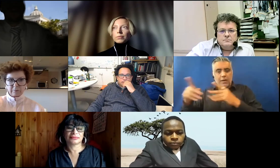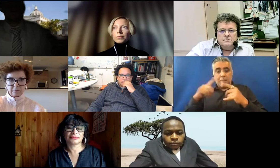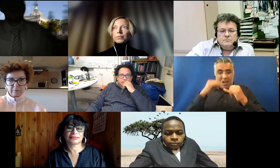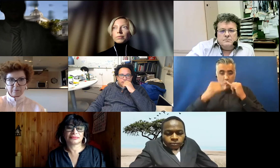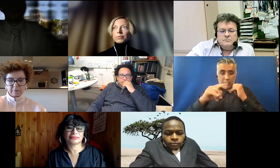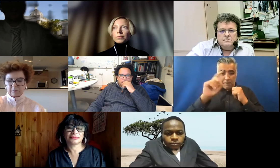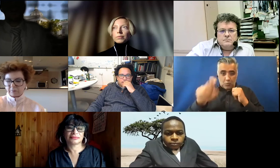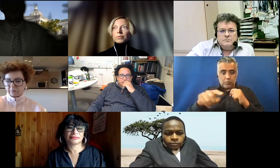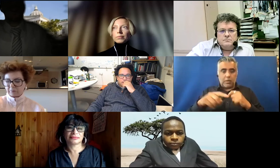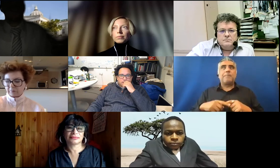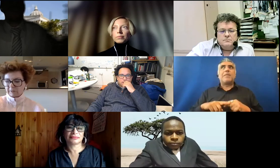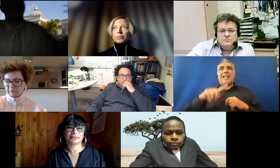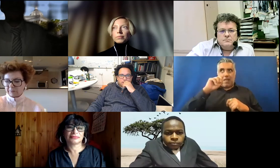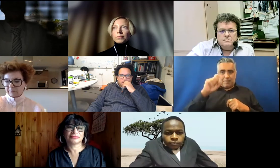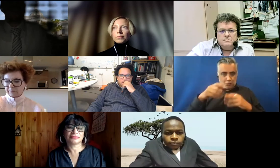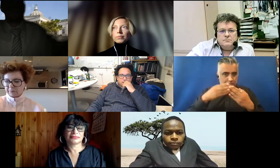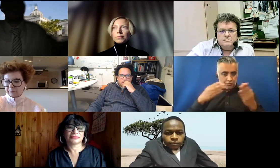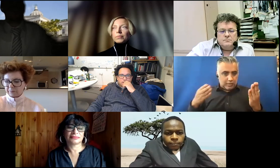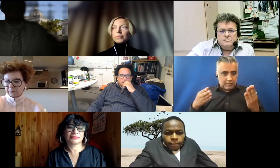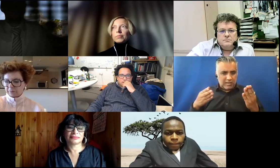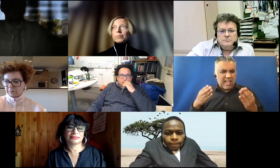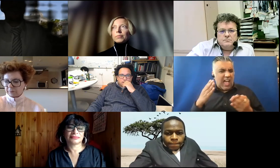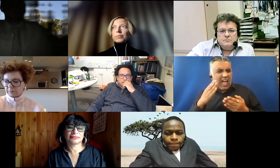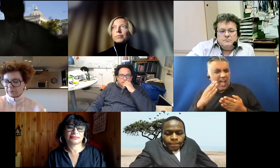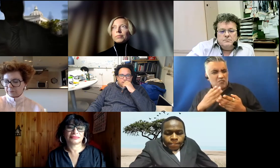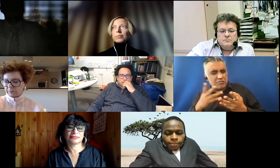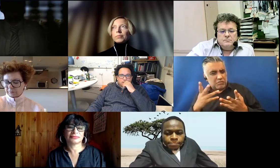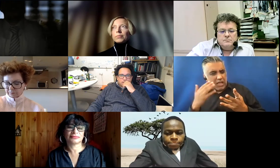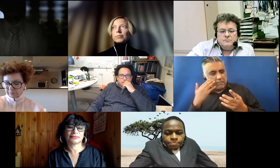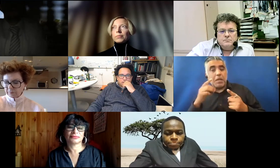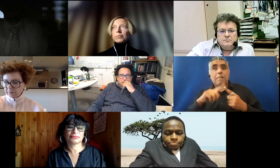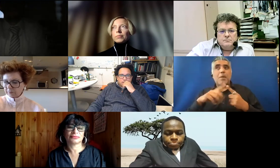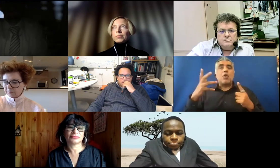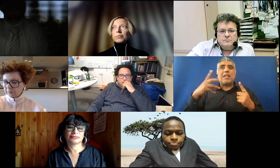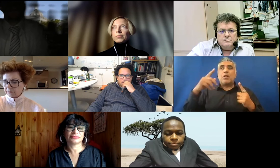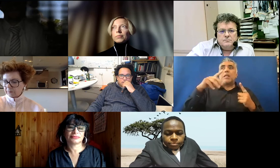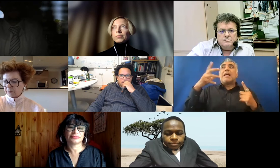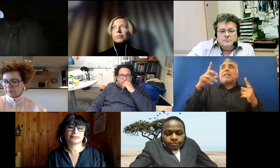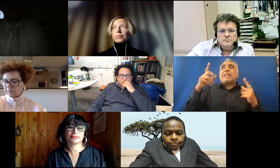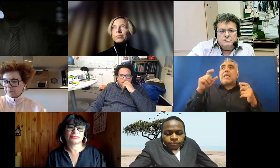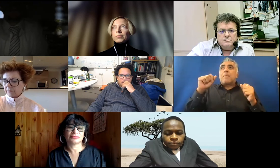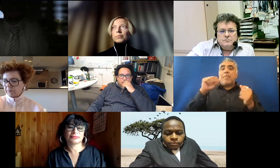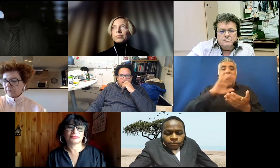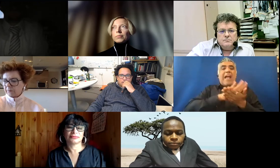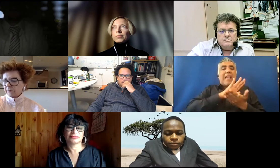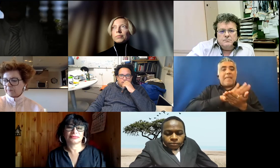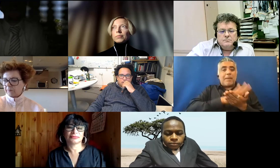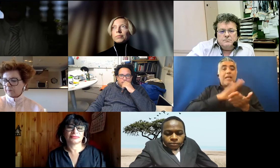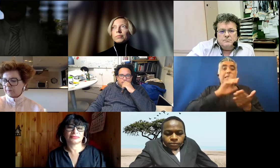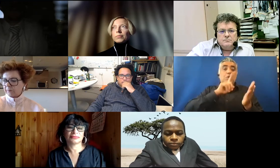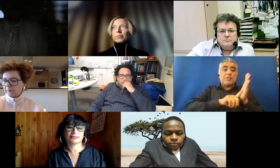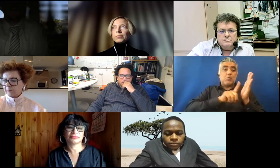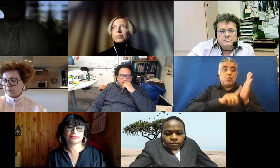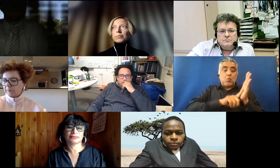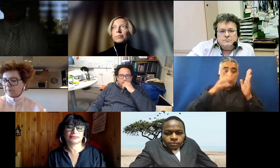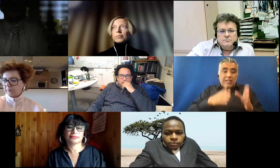the question for you here, and some of you already touched on this, but what do you think? What can academics and researchers do